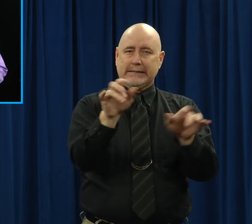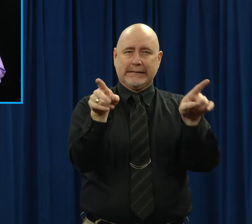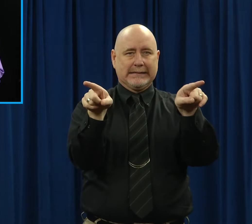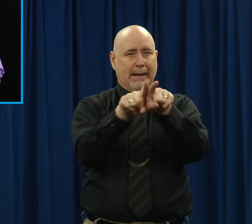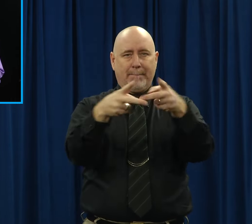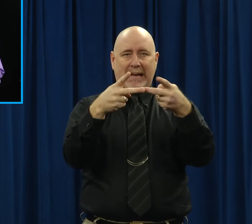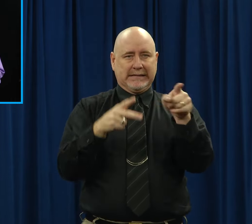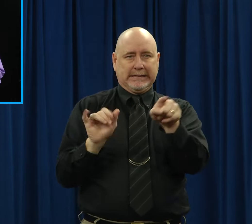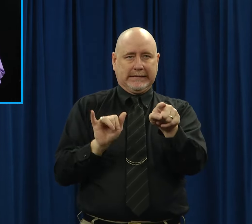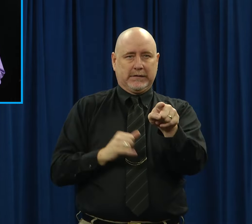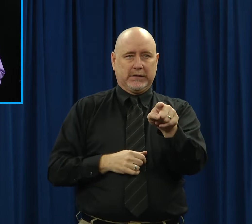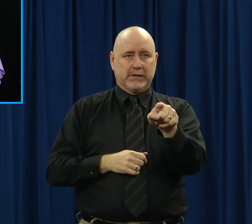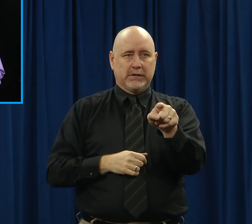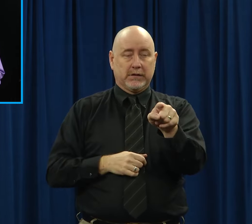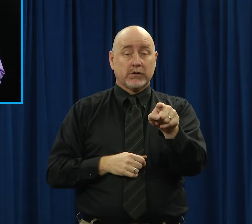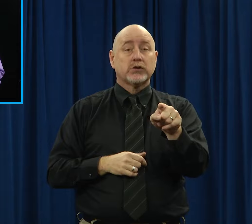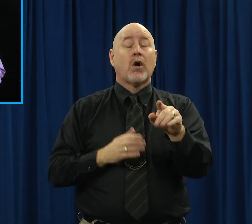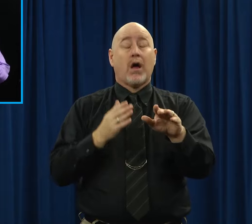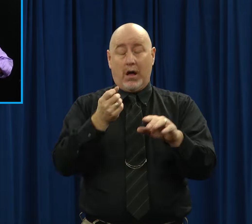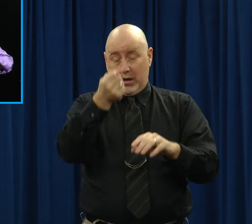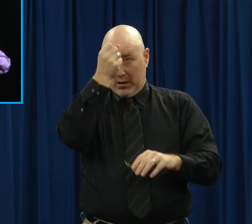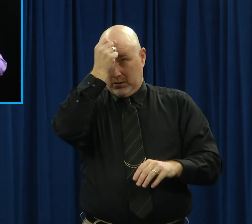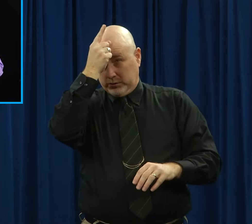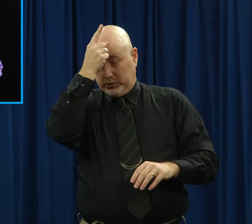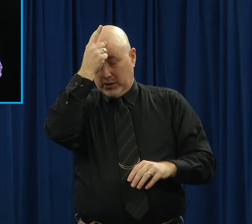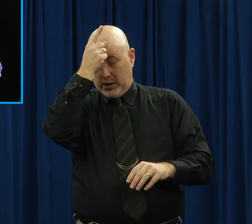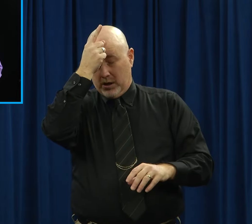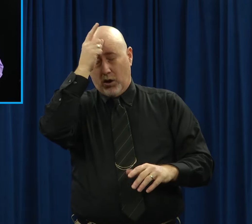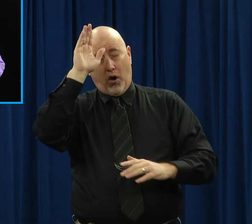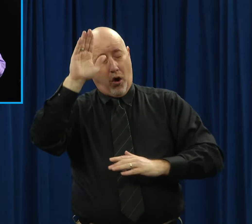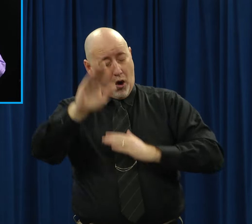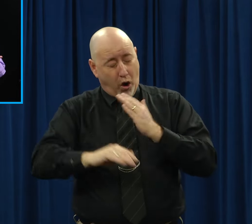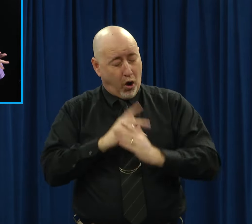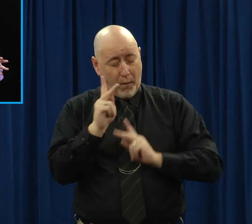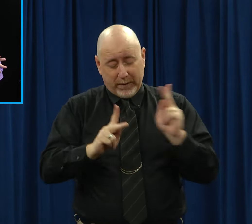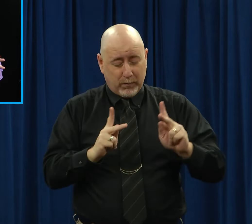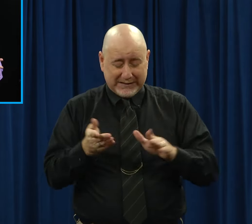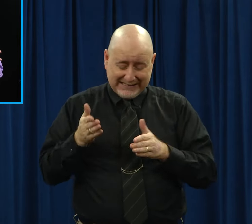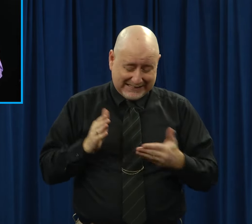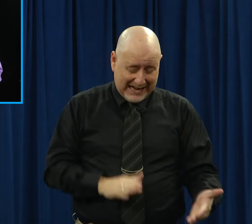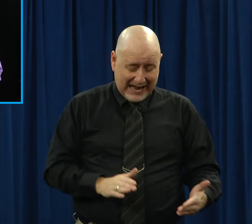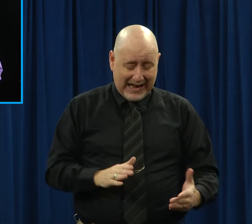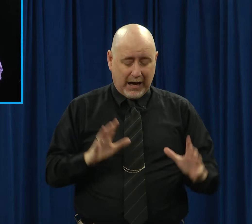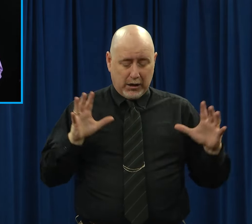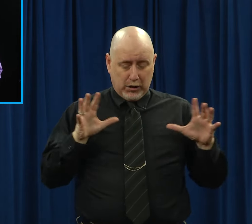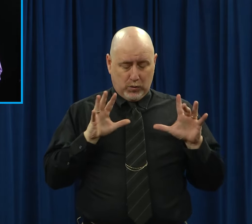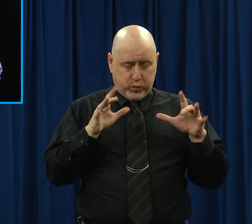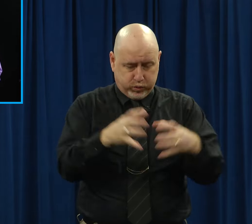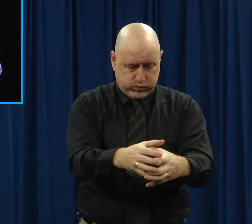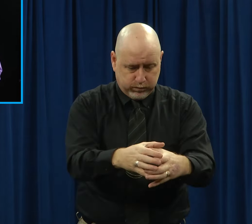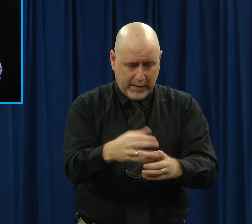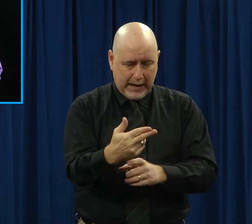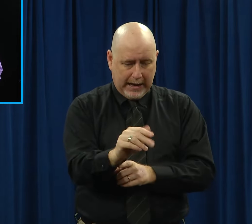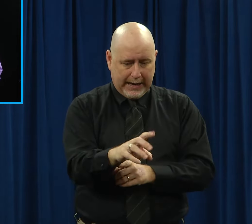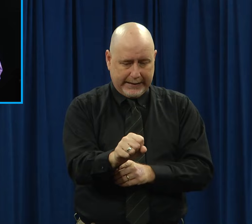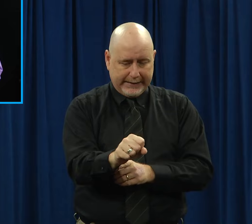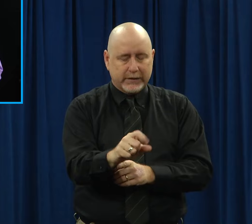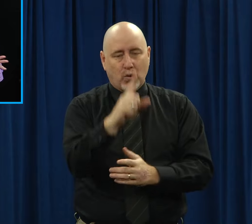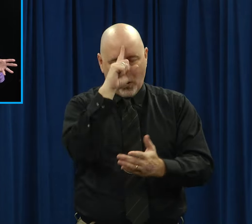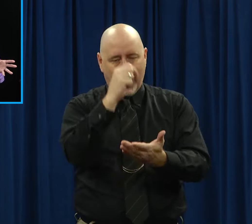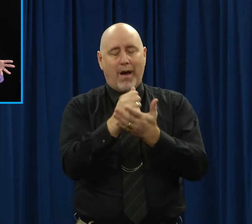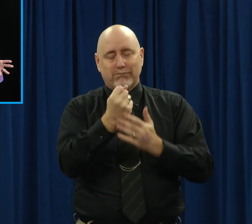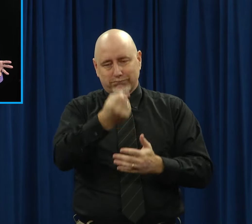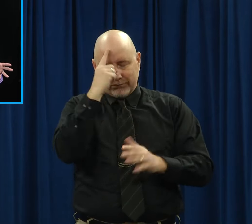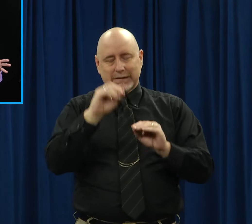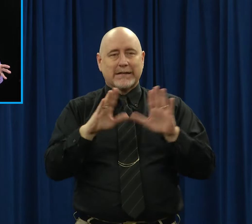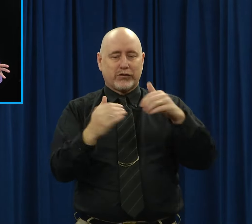Hades refer to the same place. And so once you understand that all people go to Hades when they die, it's going to